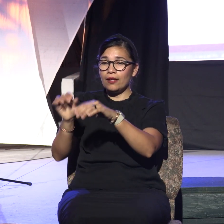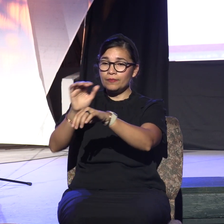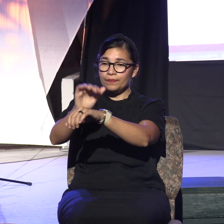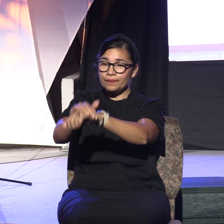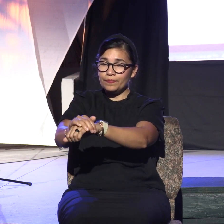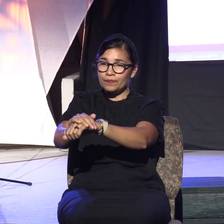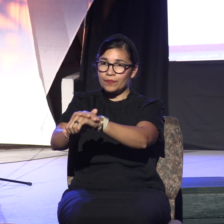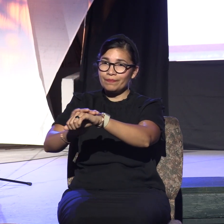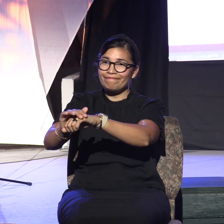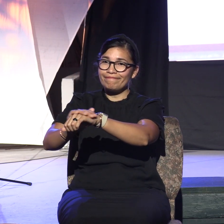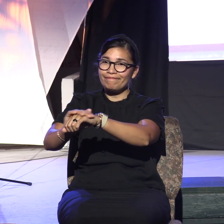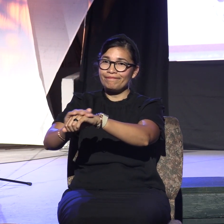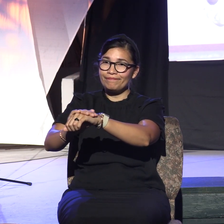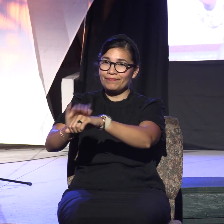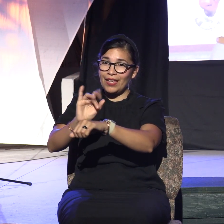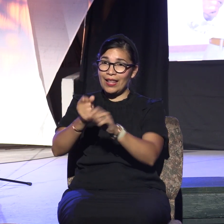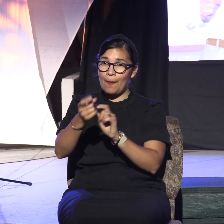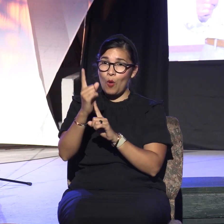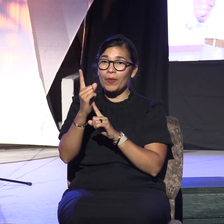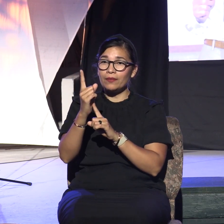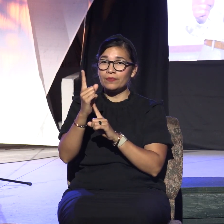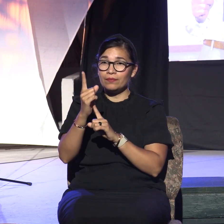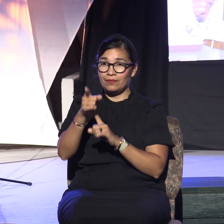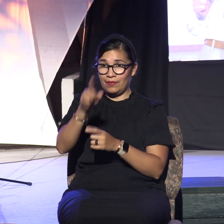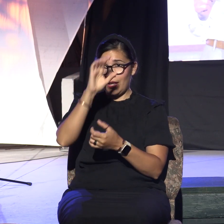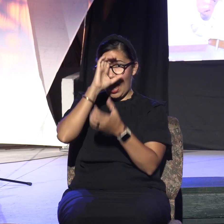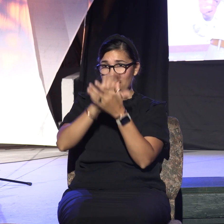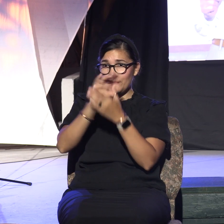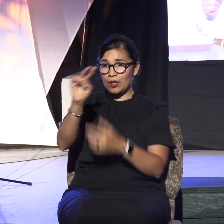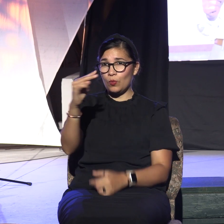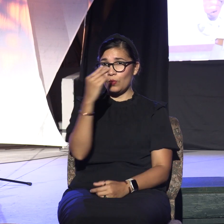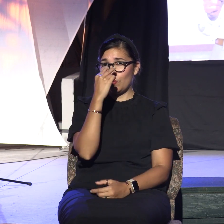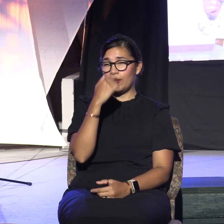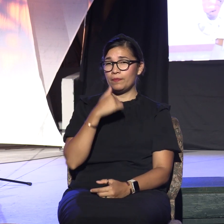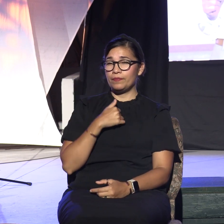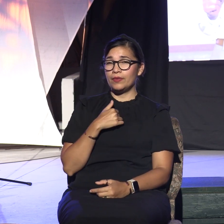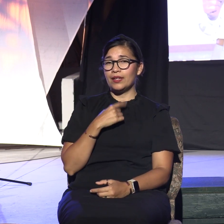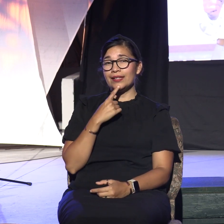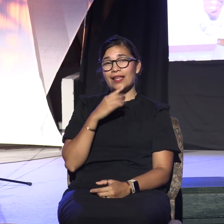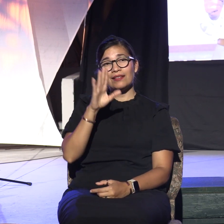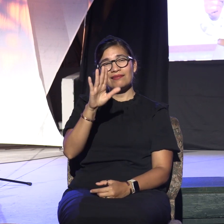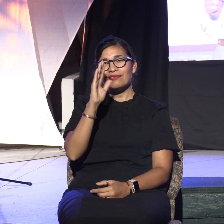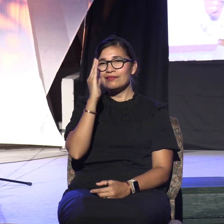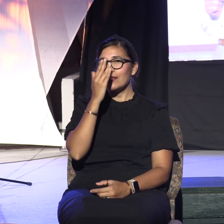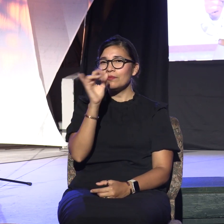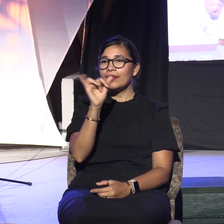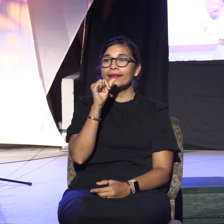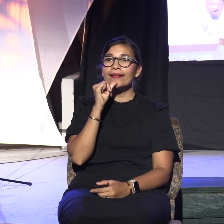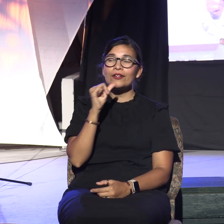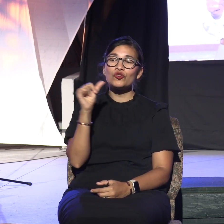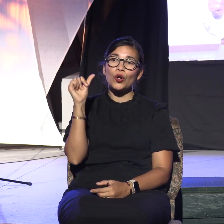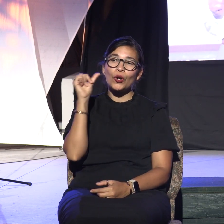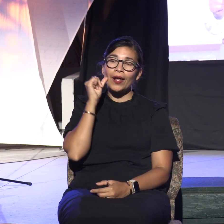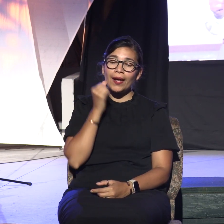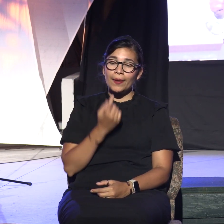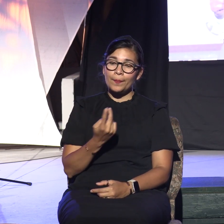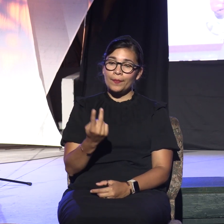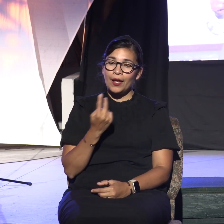we were dancing at that barn party. He said it went by just like